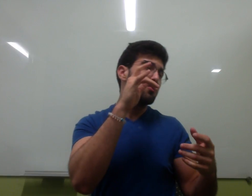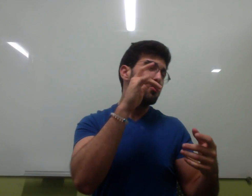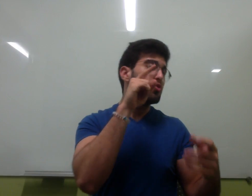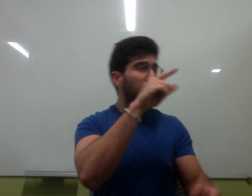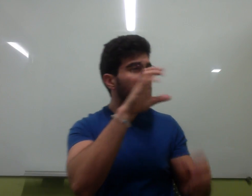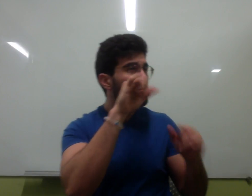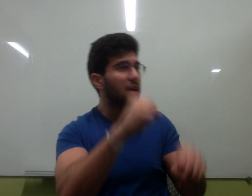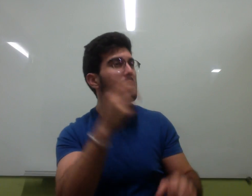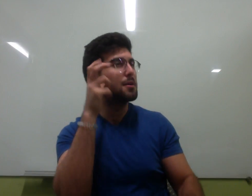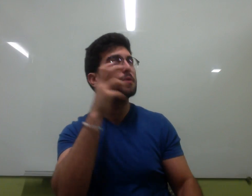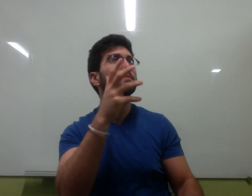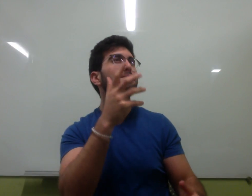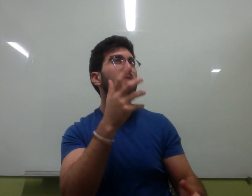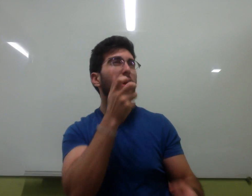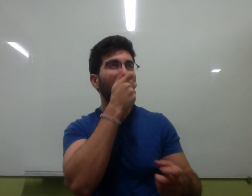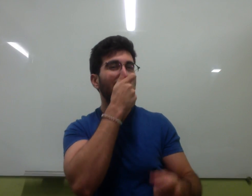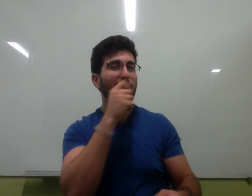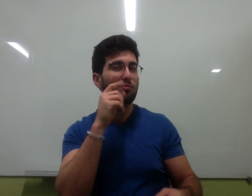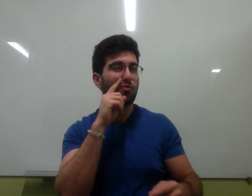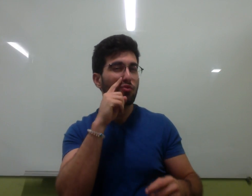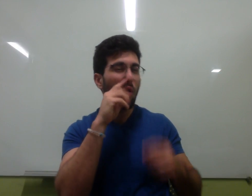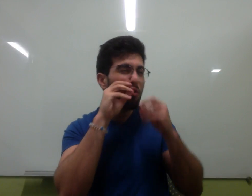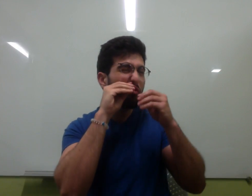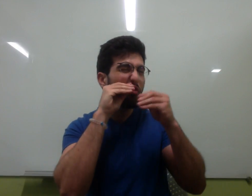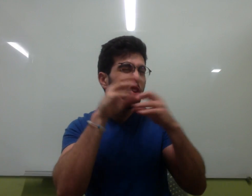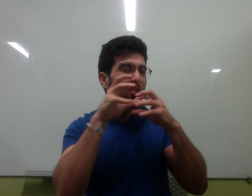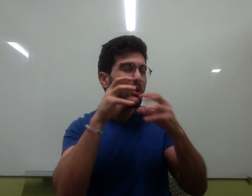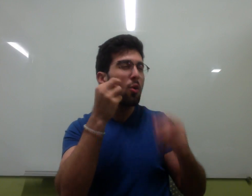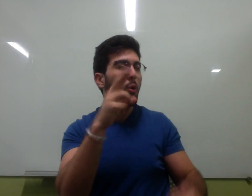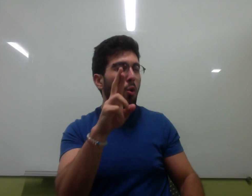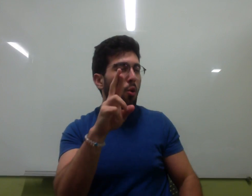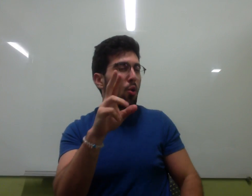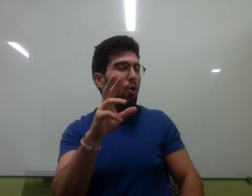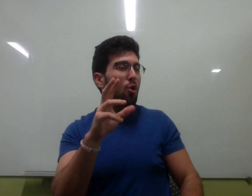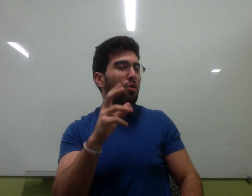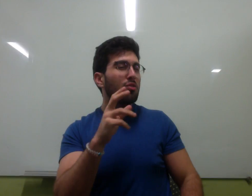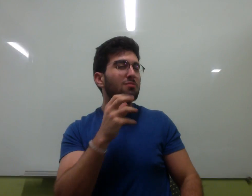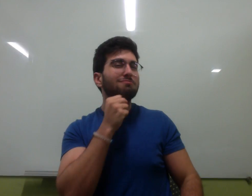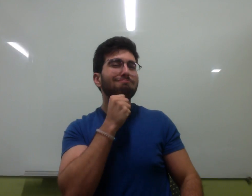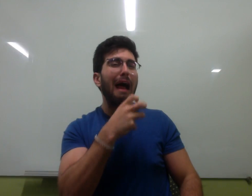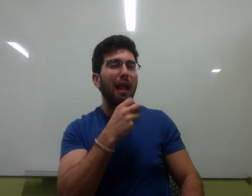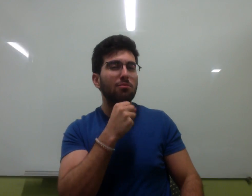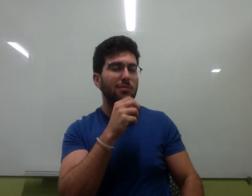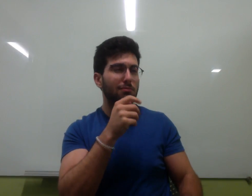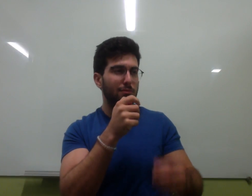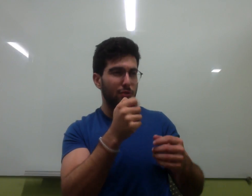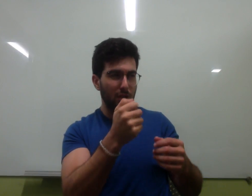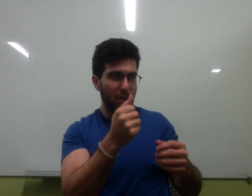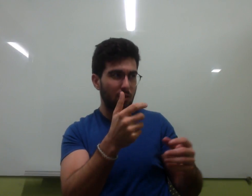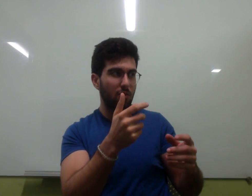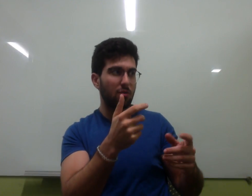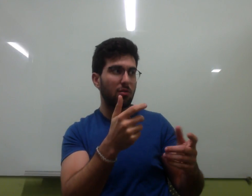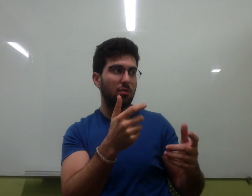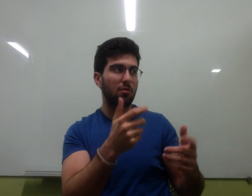one thing with the snort in particular, if you do hear a giraffe snort, it means that it's spooked and it's saying, "Oh my